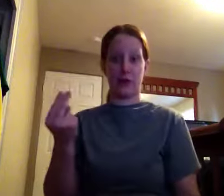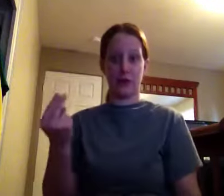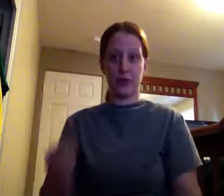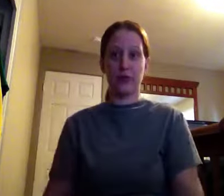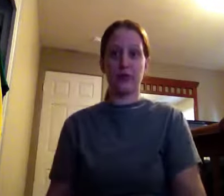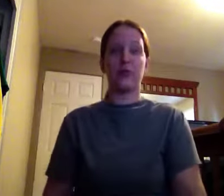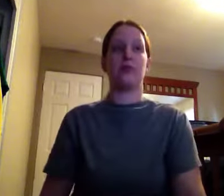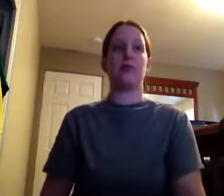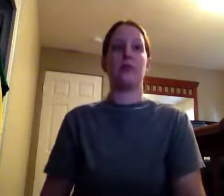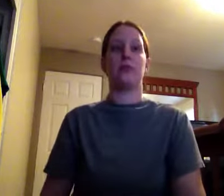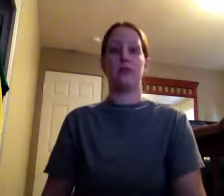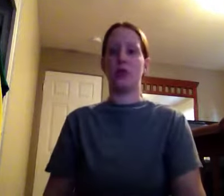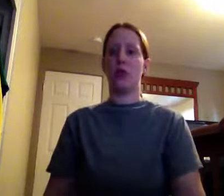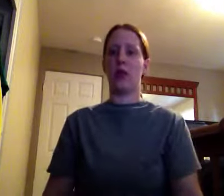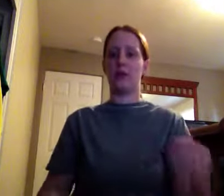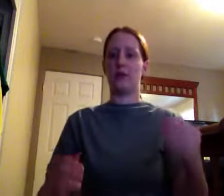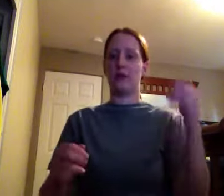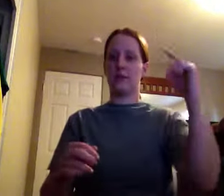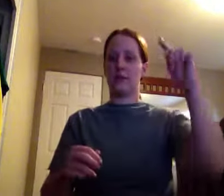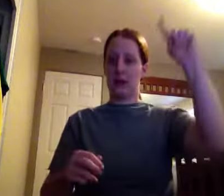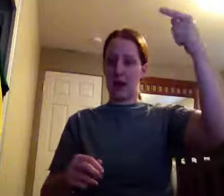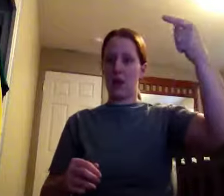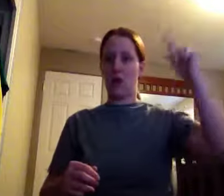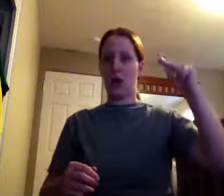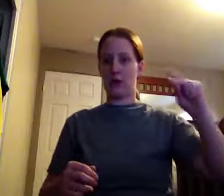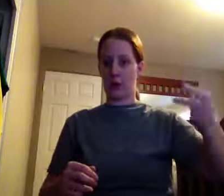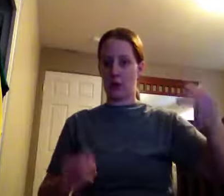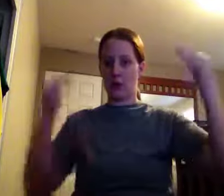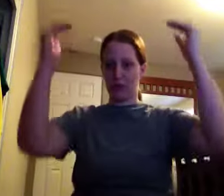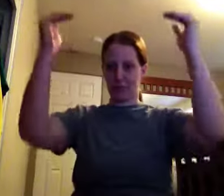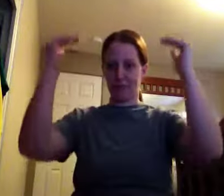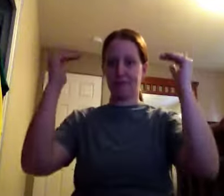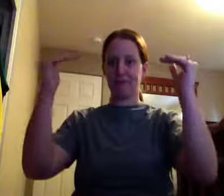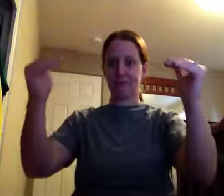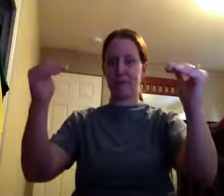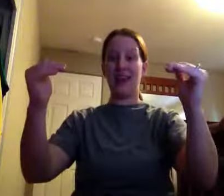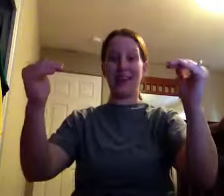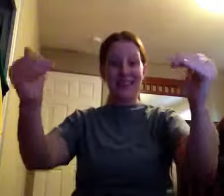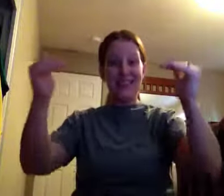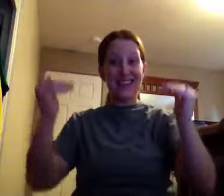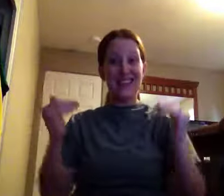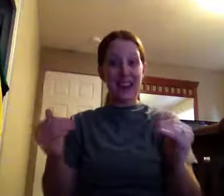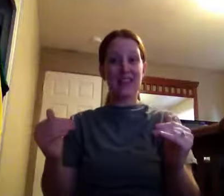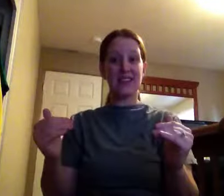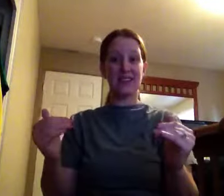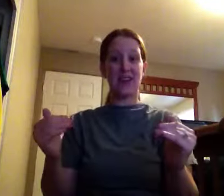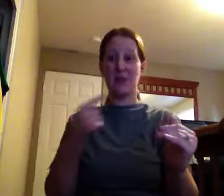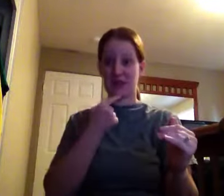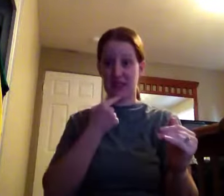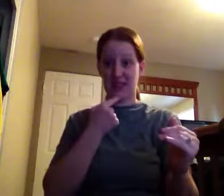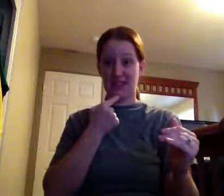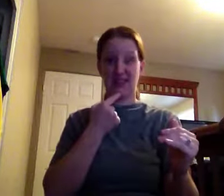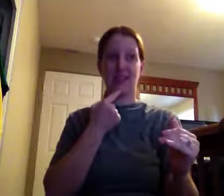So that's step 1 and 2. My next step, what's it say to do? My next step, it says divide